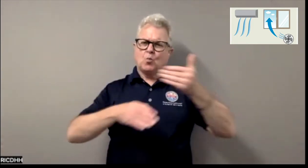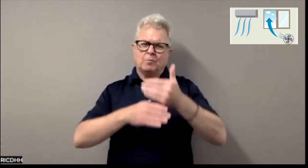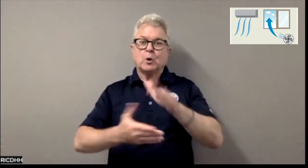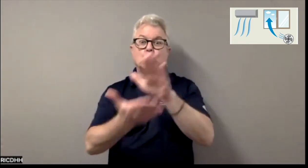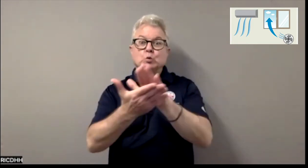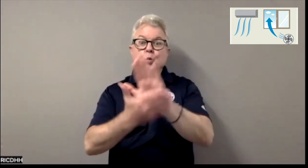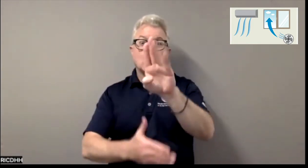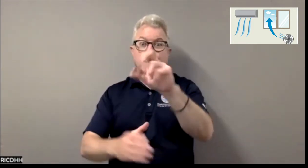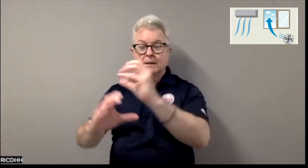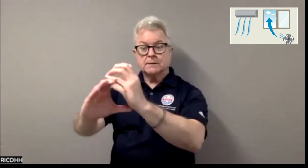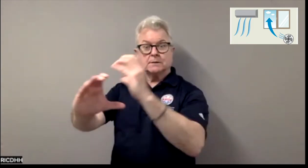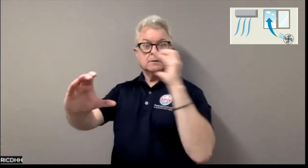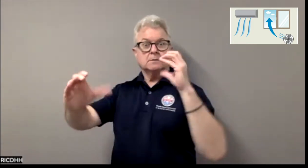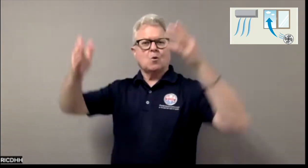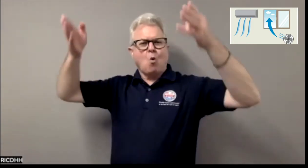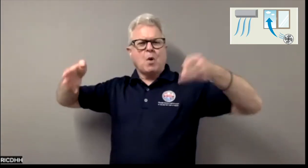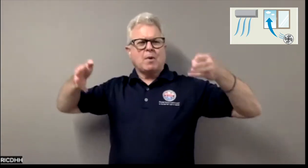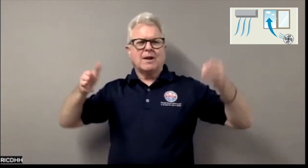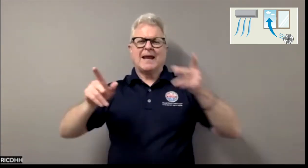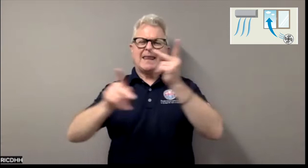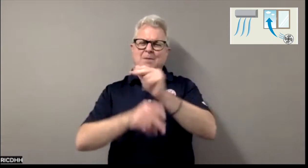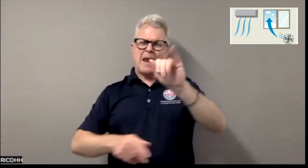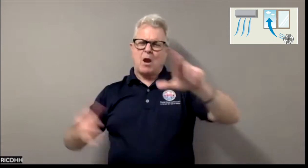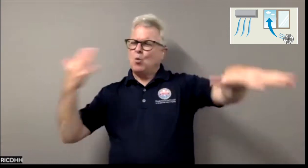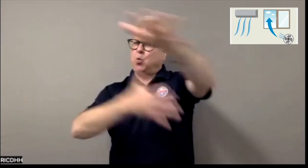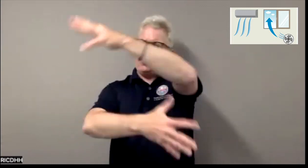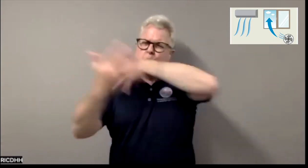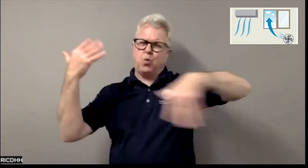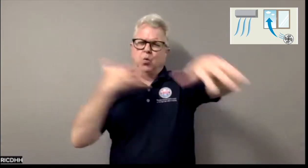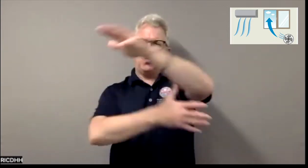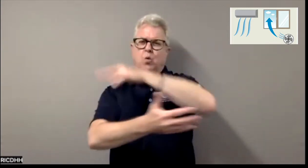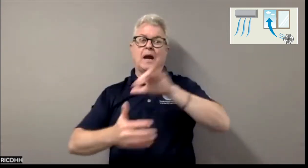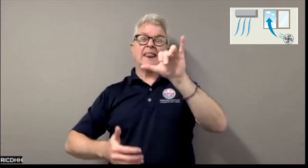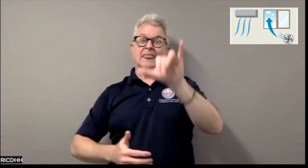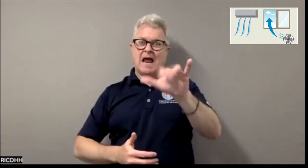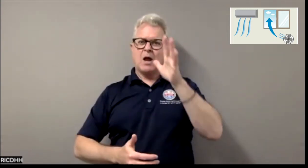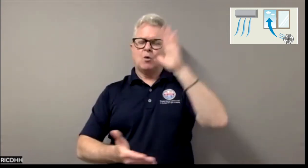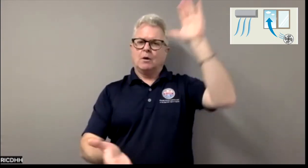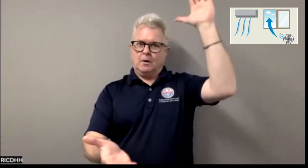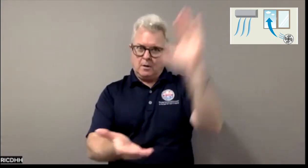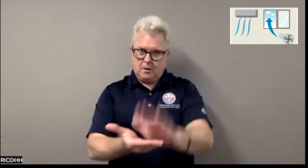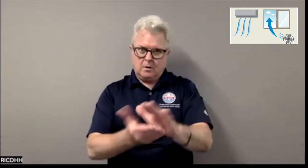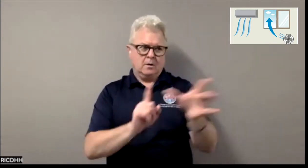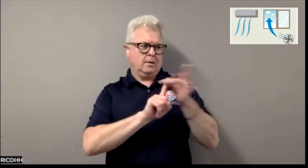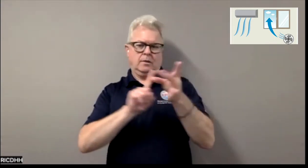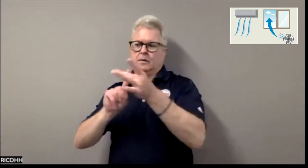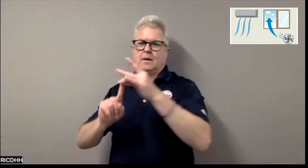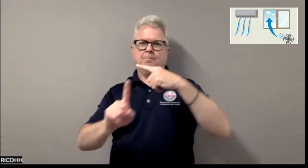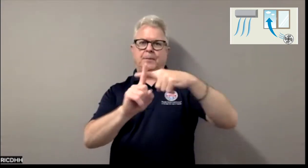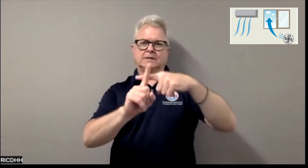home. Keep the windows open. School buses, open up the windows as well to keep, fresh air circulating. This will